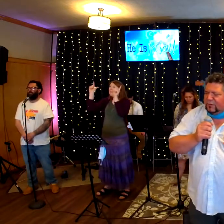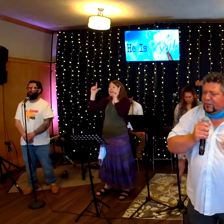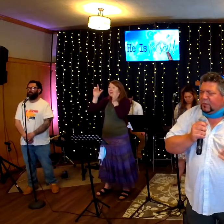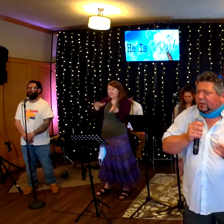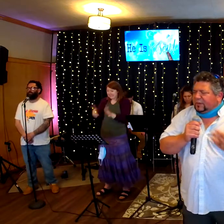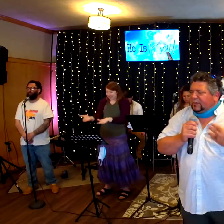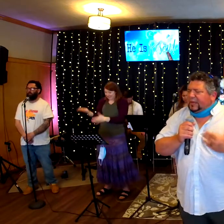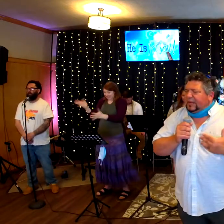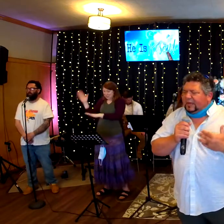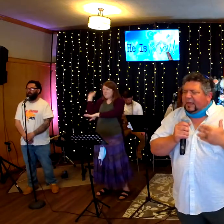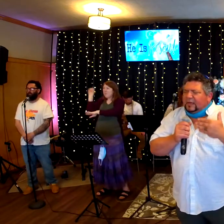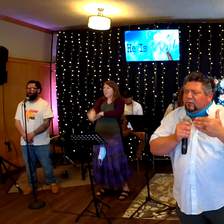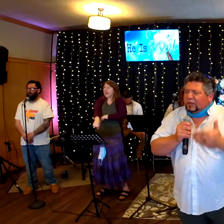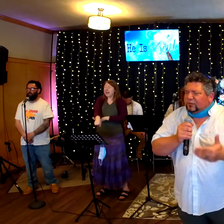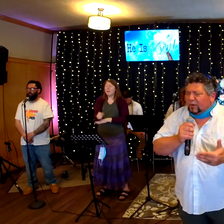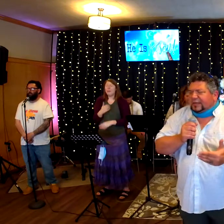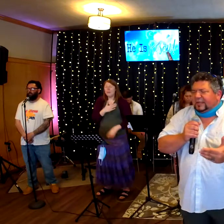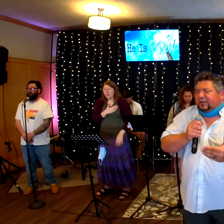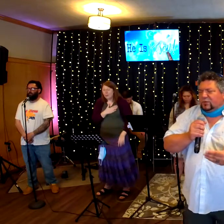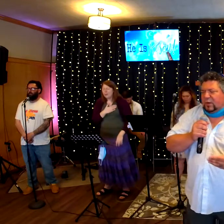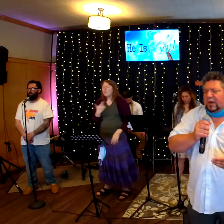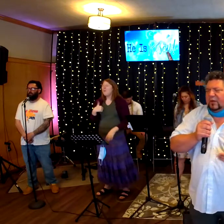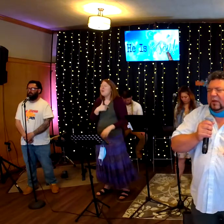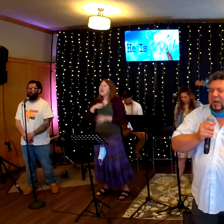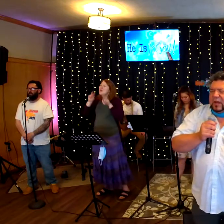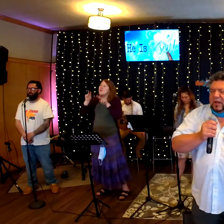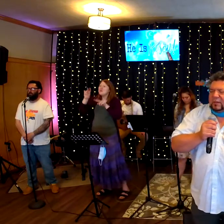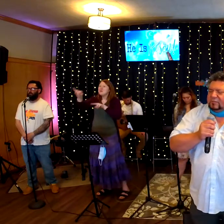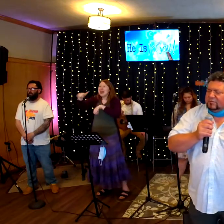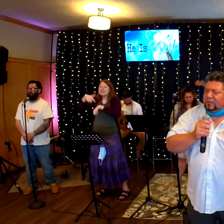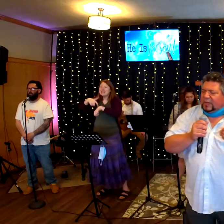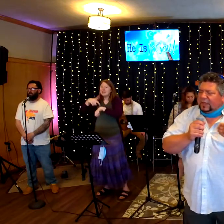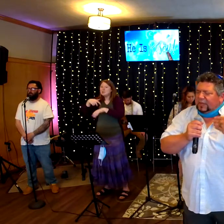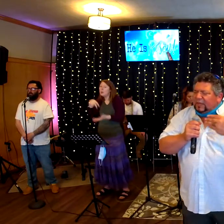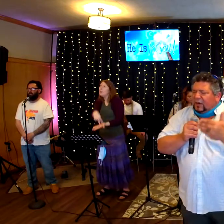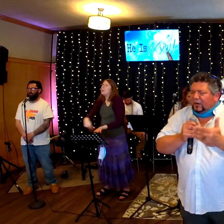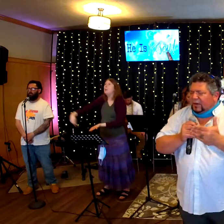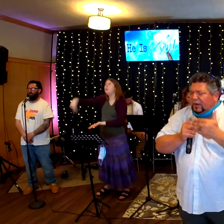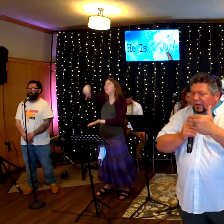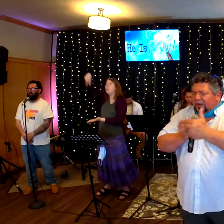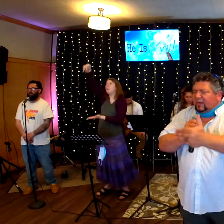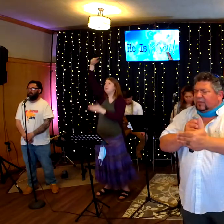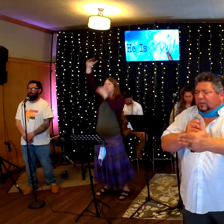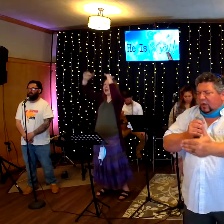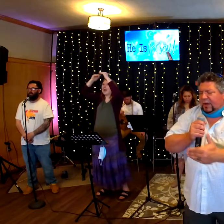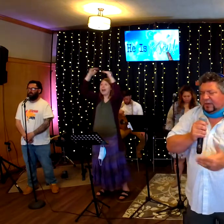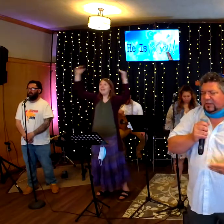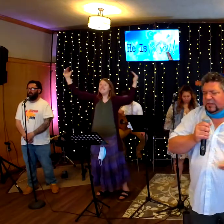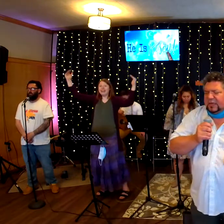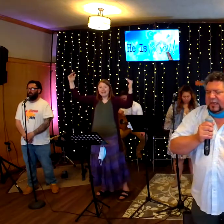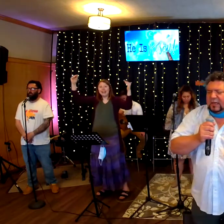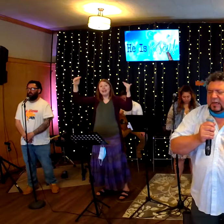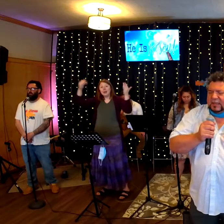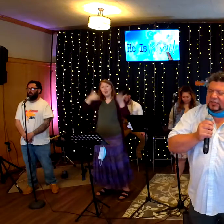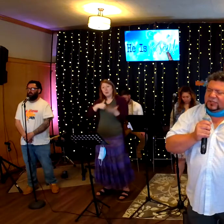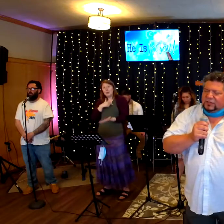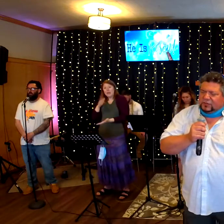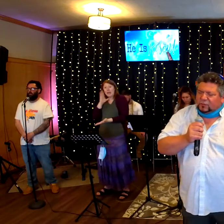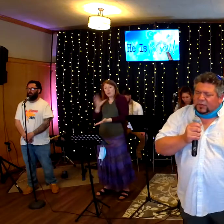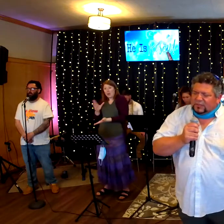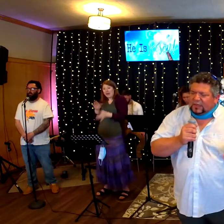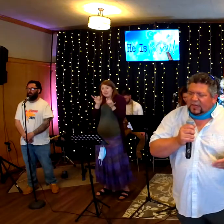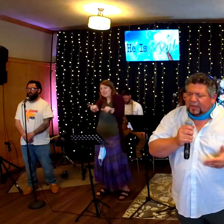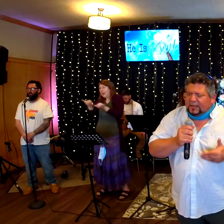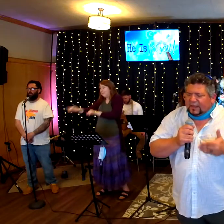we look forward to being resurrected as well in our heavenly bodies. Like